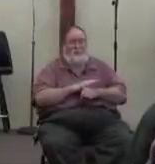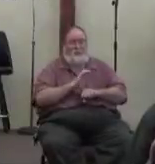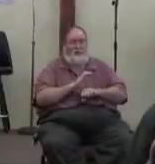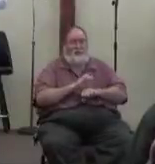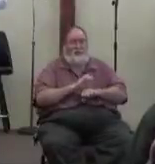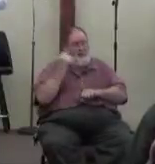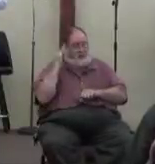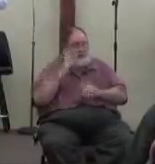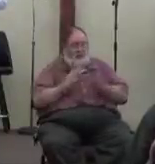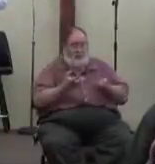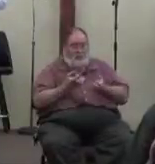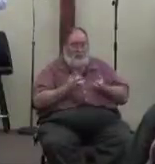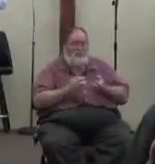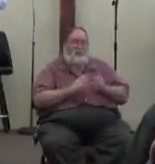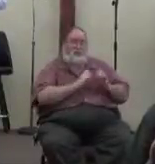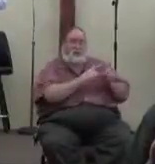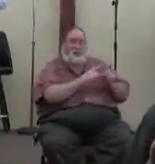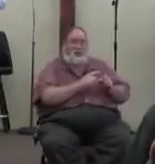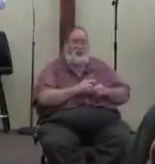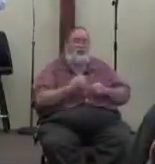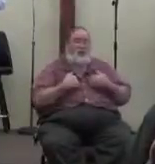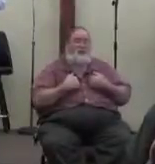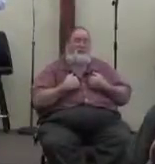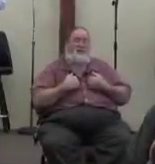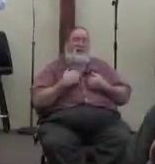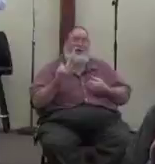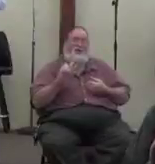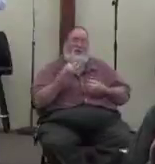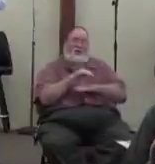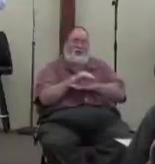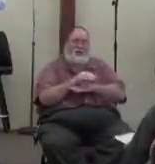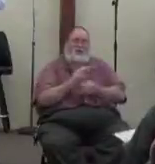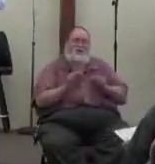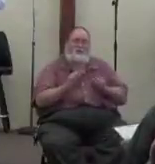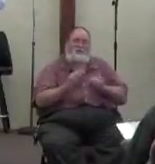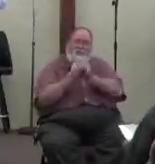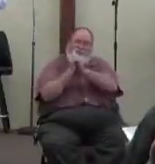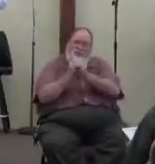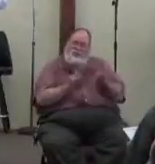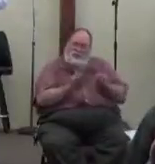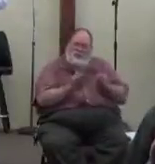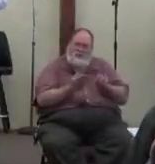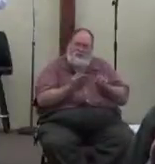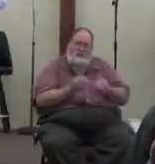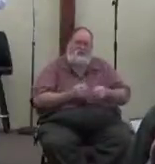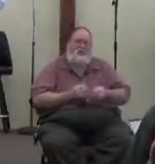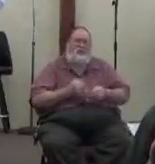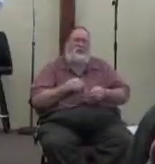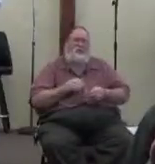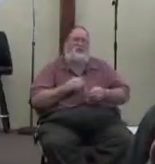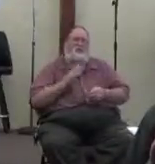up there. And they're going to have a Friday evening service. It's going to be a worship service. He's going to give a